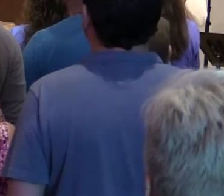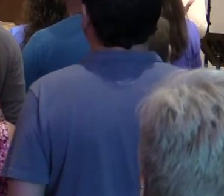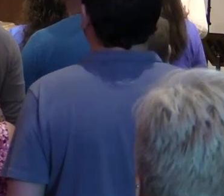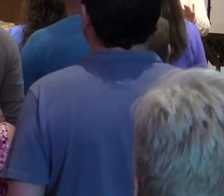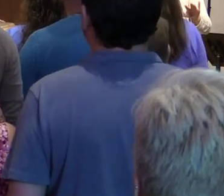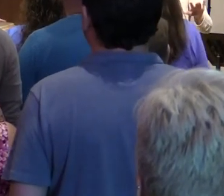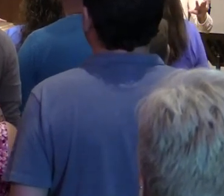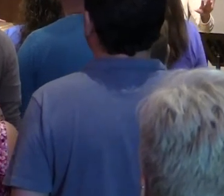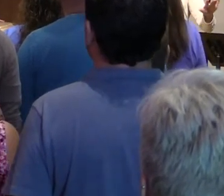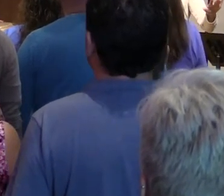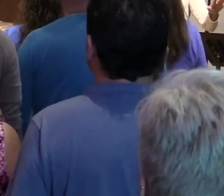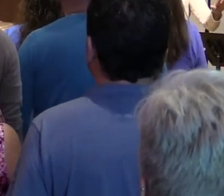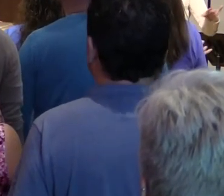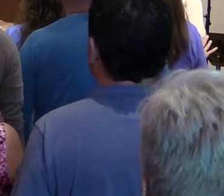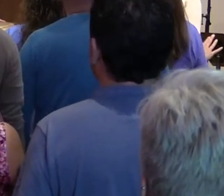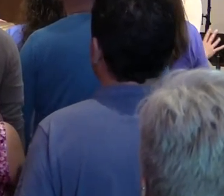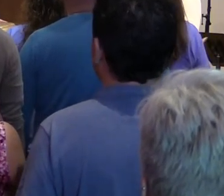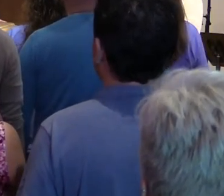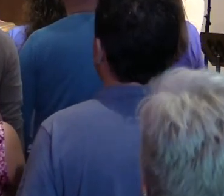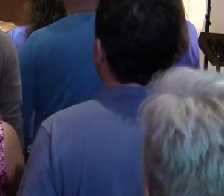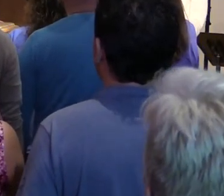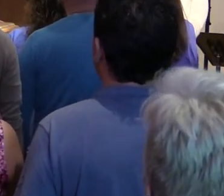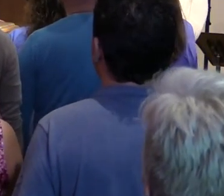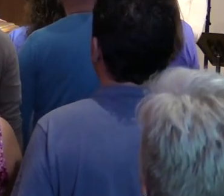I overflow with you.